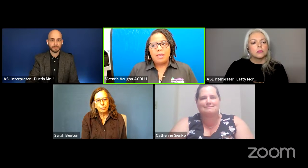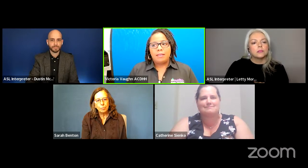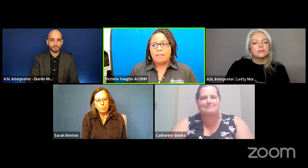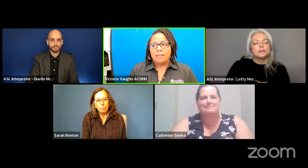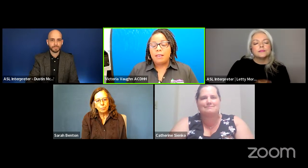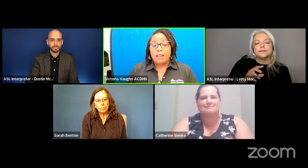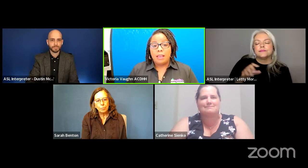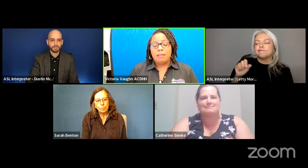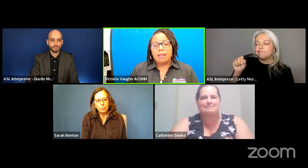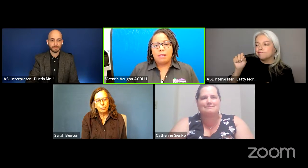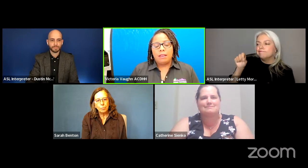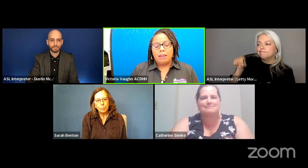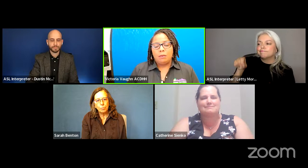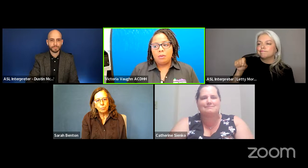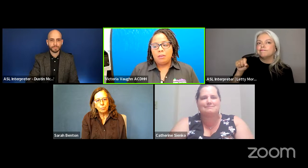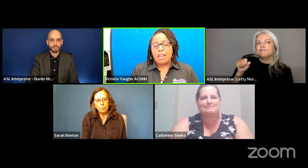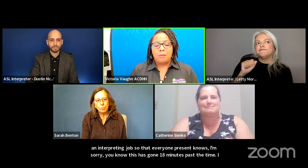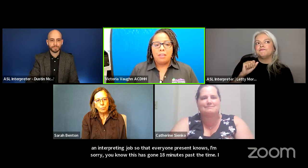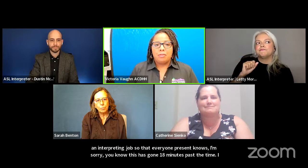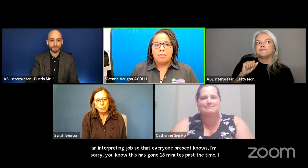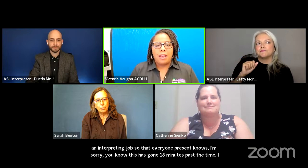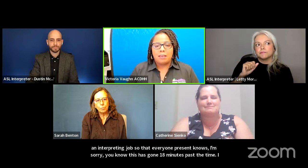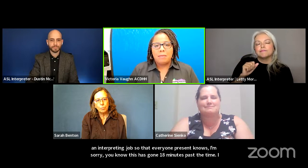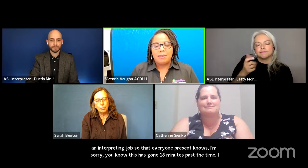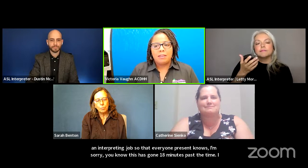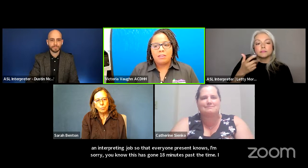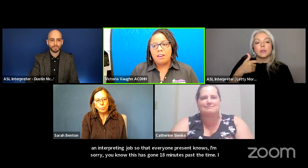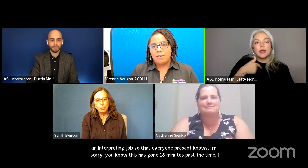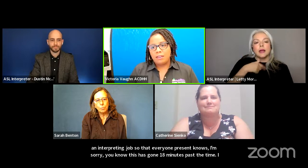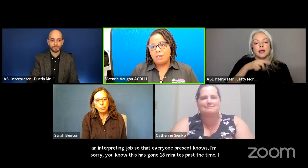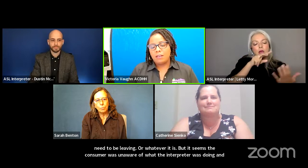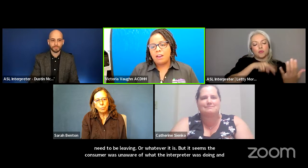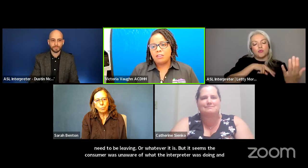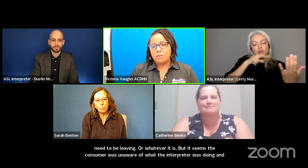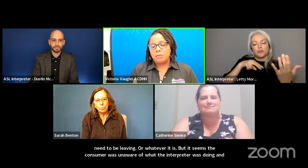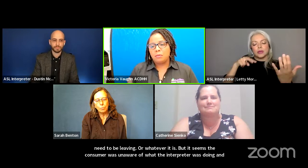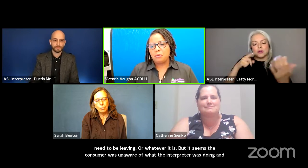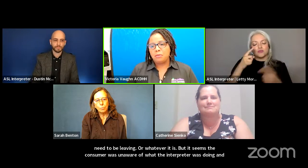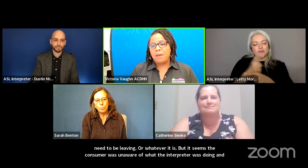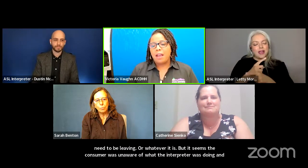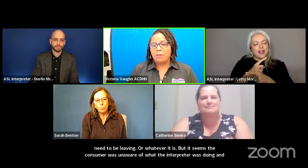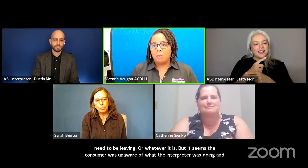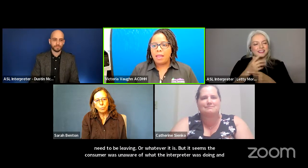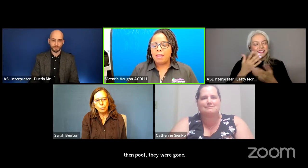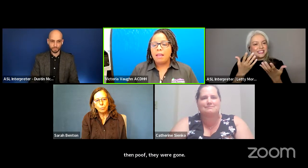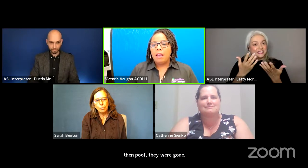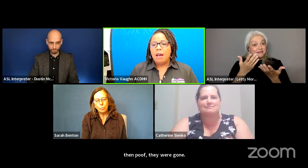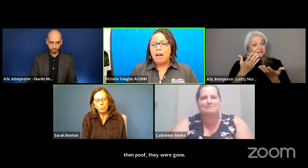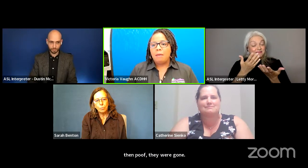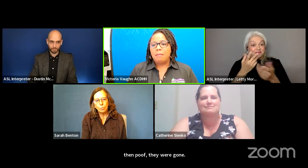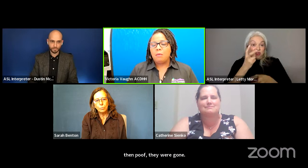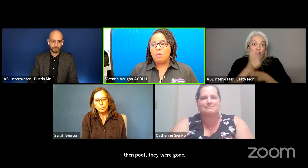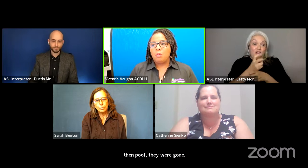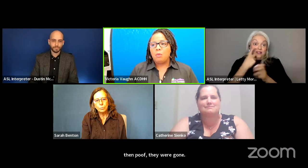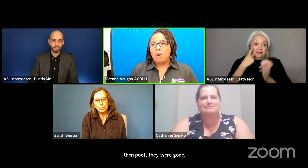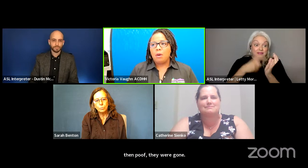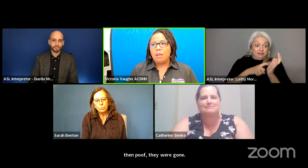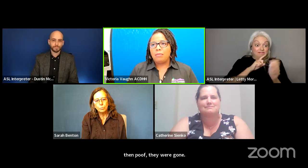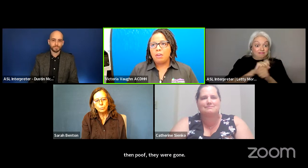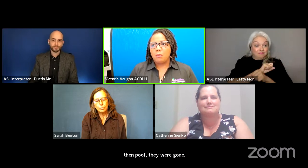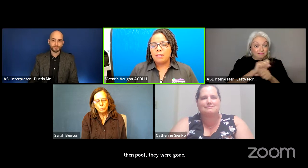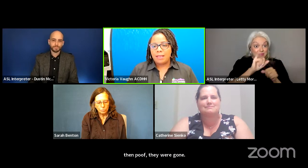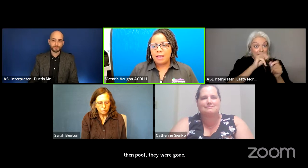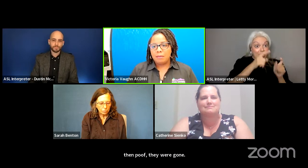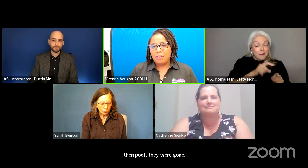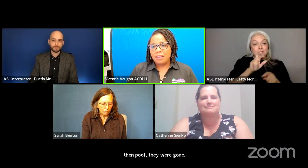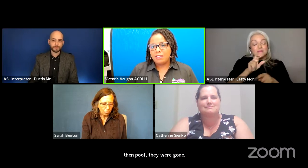Yeah, so and yeah, reading through the documents, it is hard to tell. It's hard to prove either way.